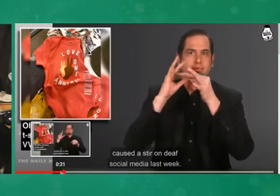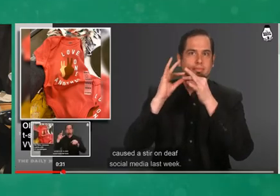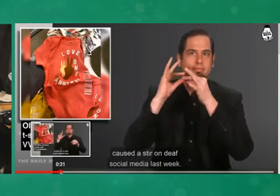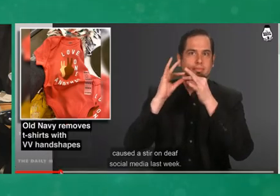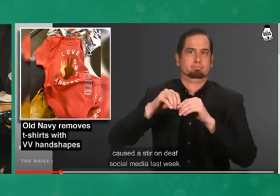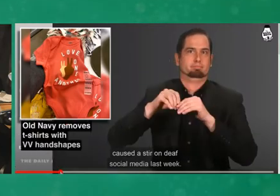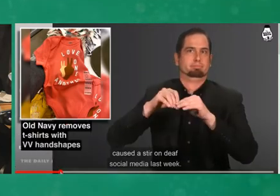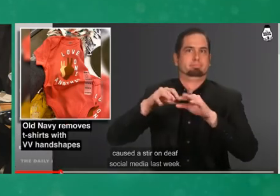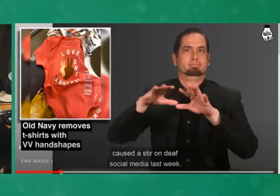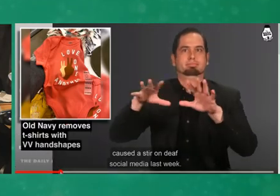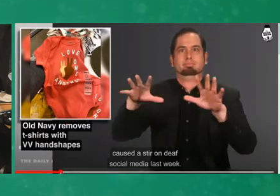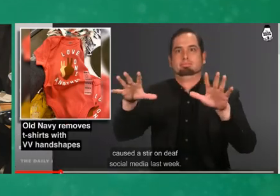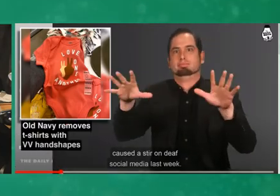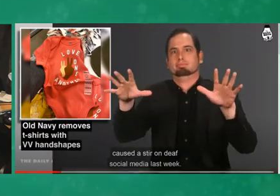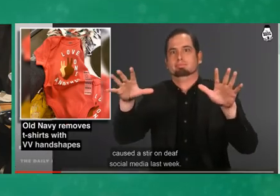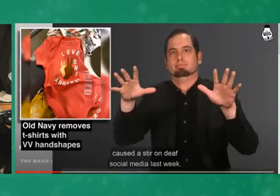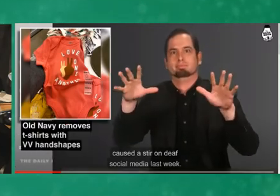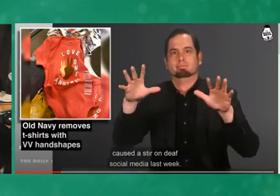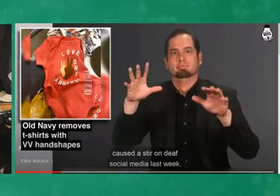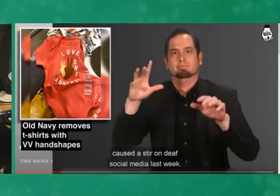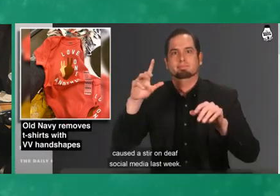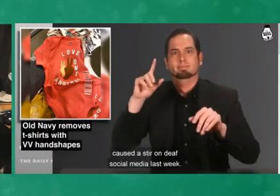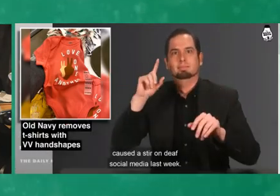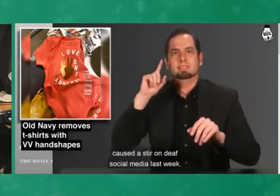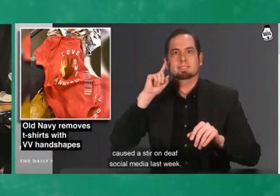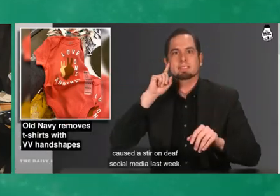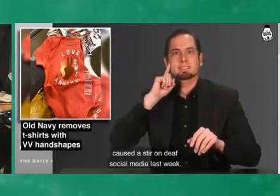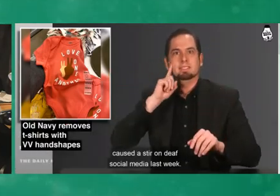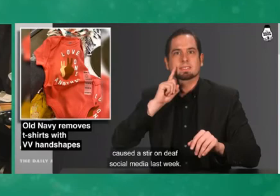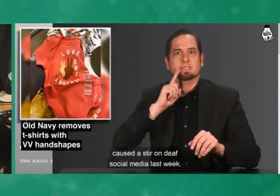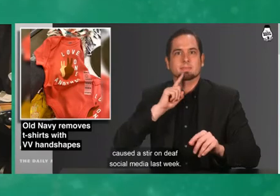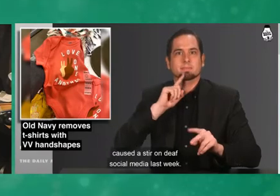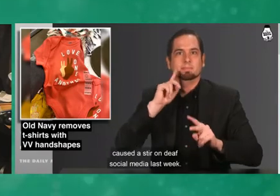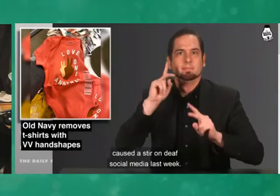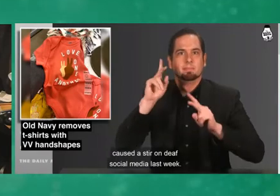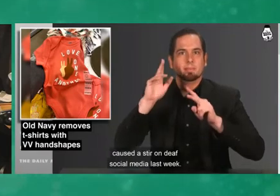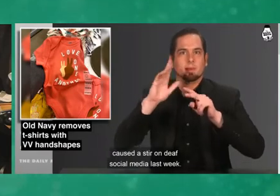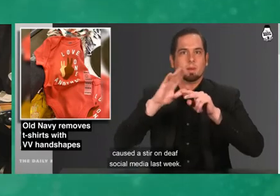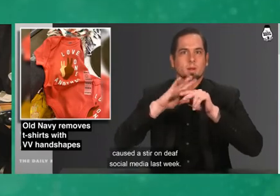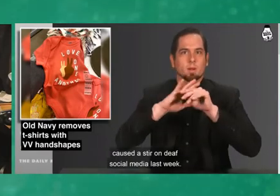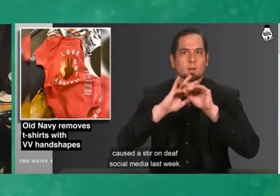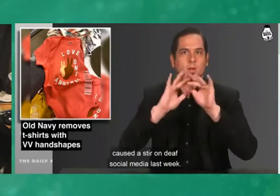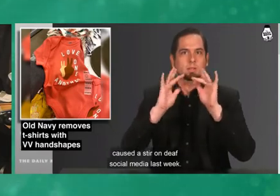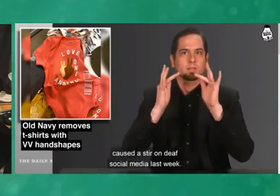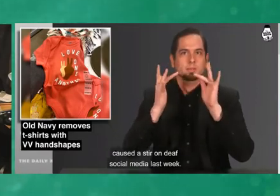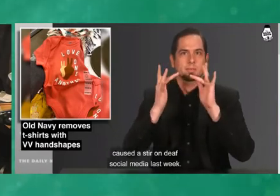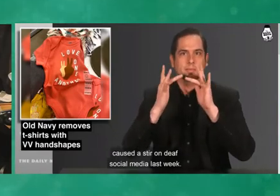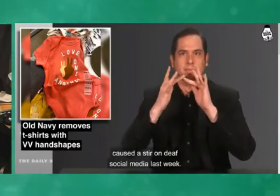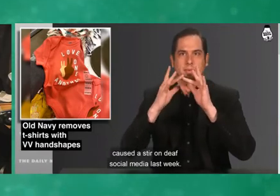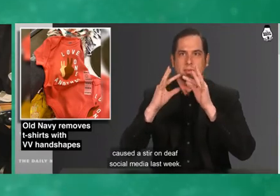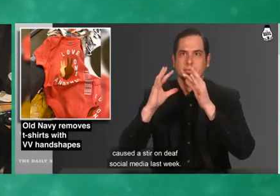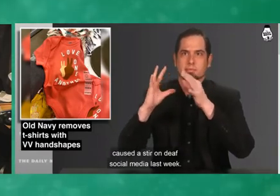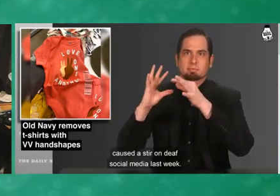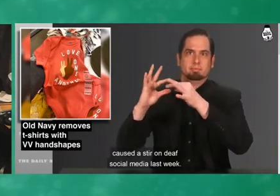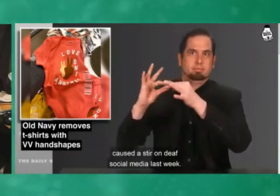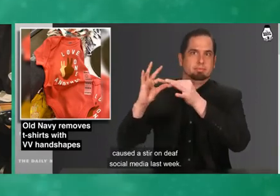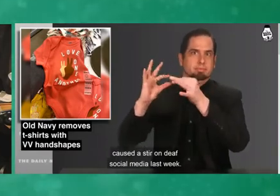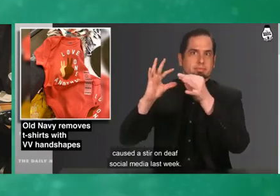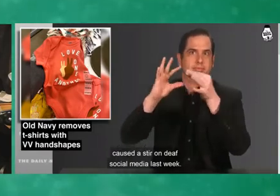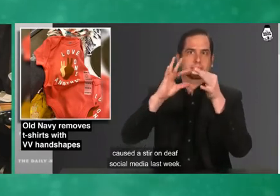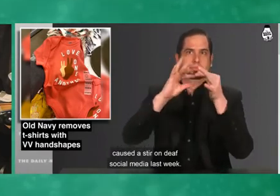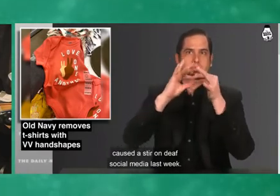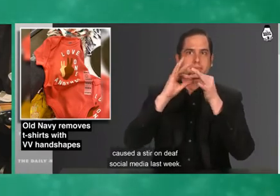messaging, deaf internet messaging. That blew up for deaf